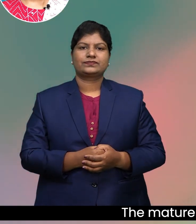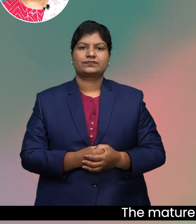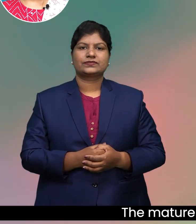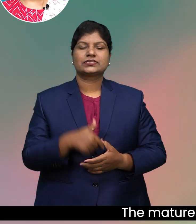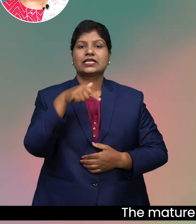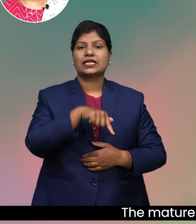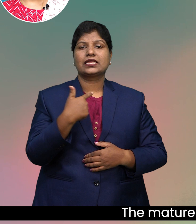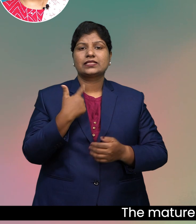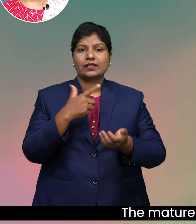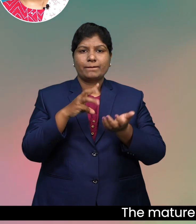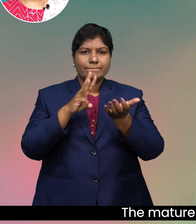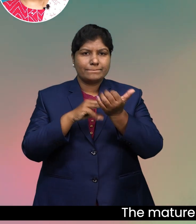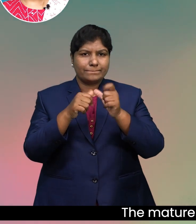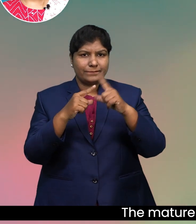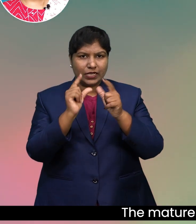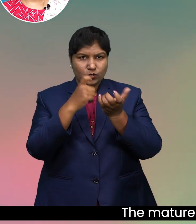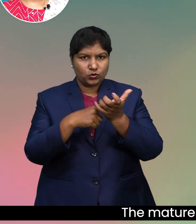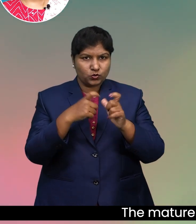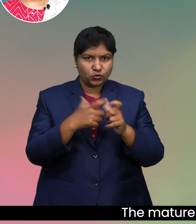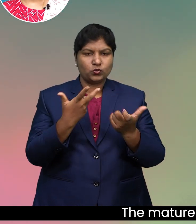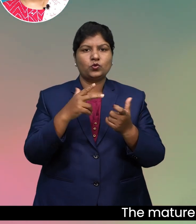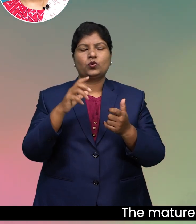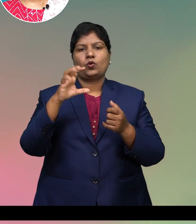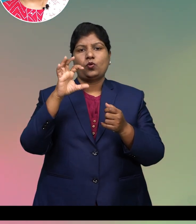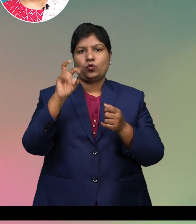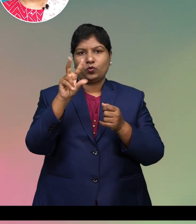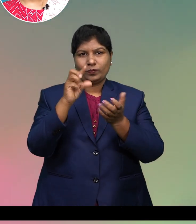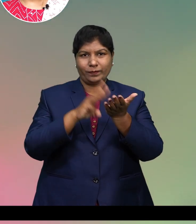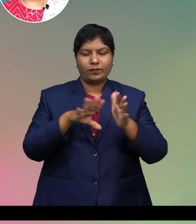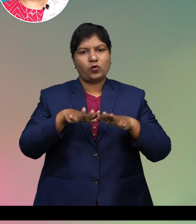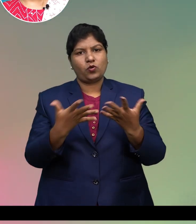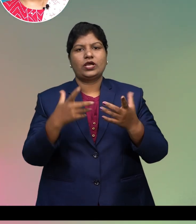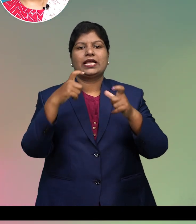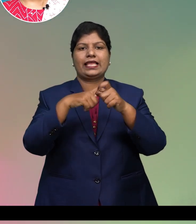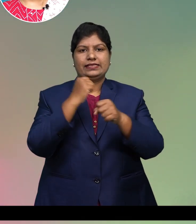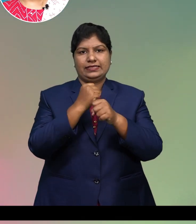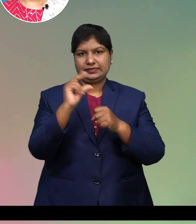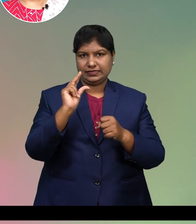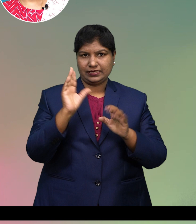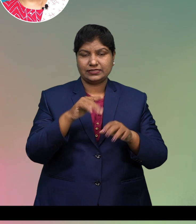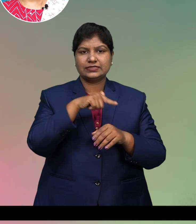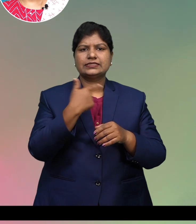The mature ovum or egg is spherical in shape.